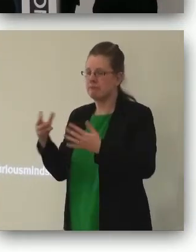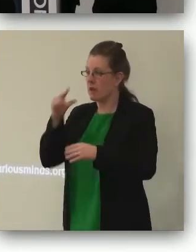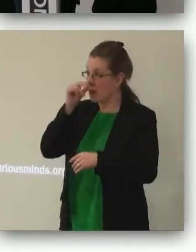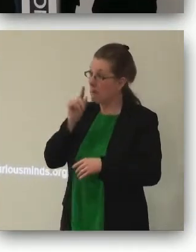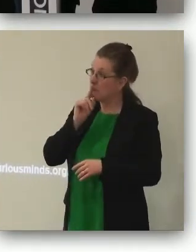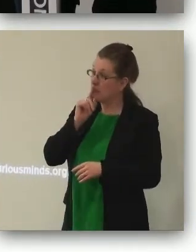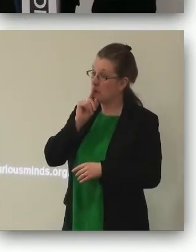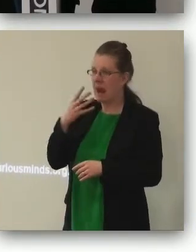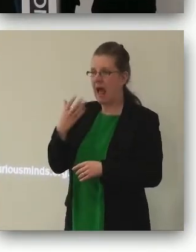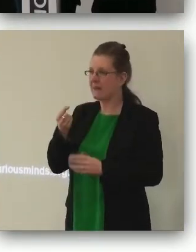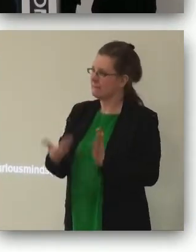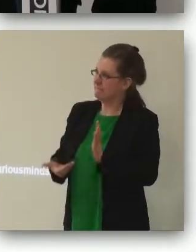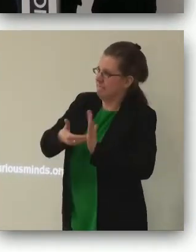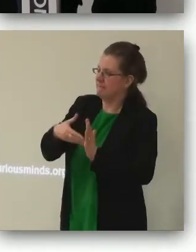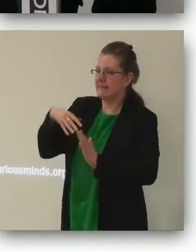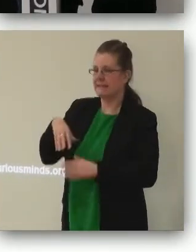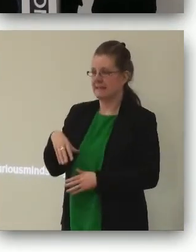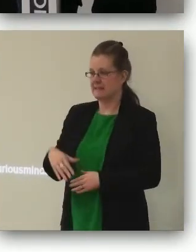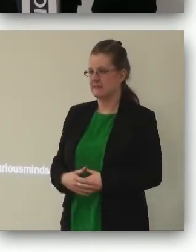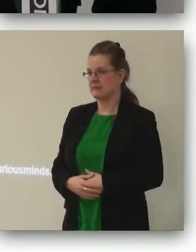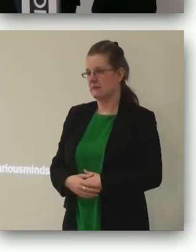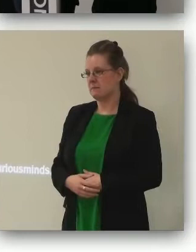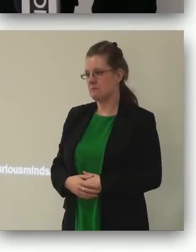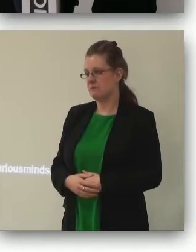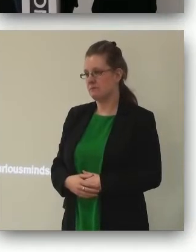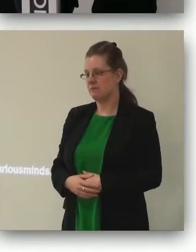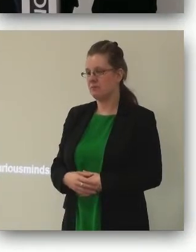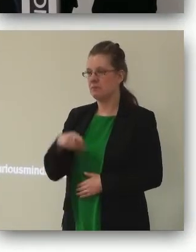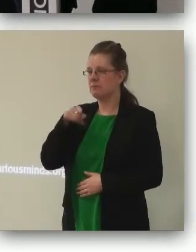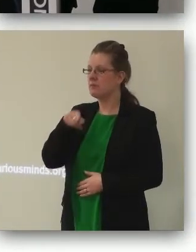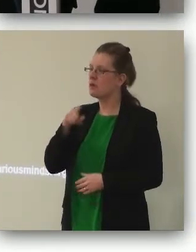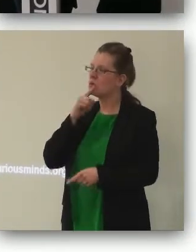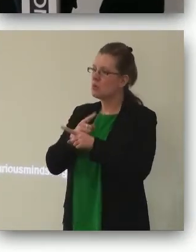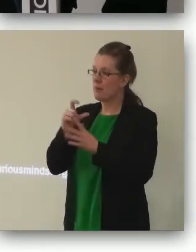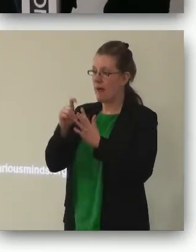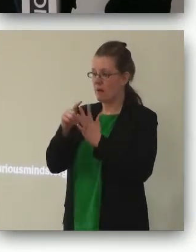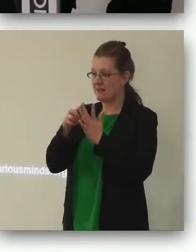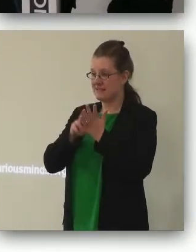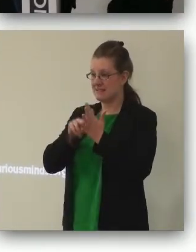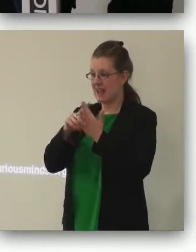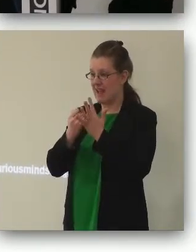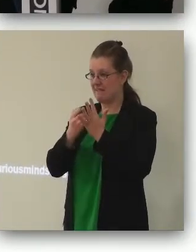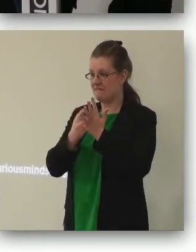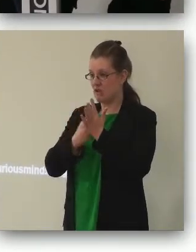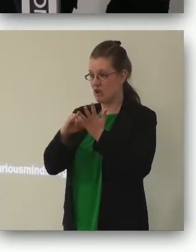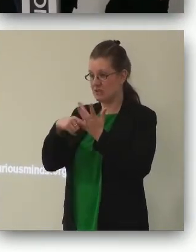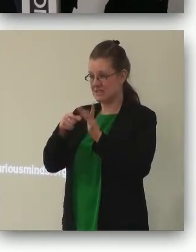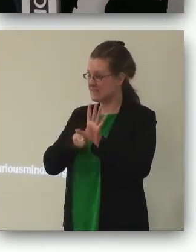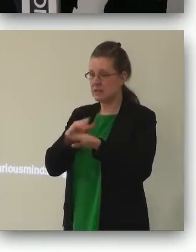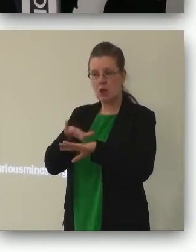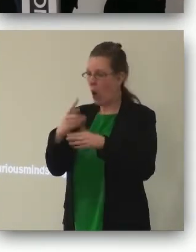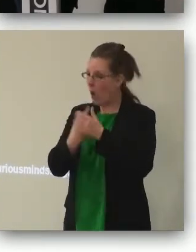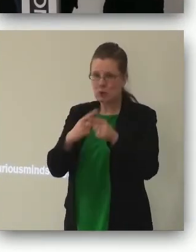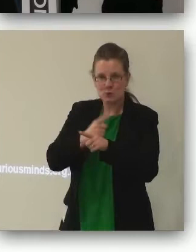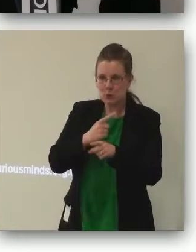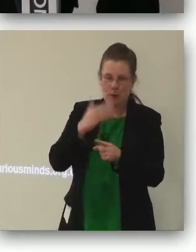have additional needs. When we talk about diversity, we're not just talking about race.